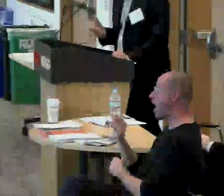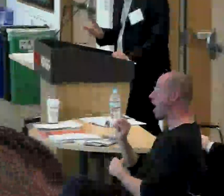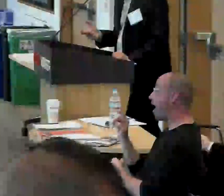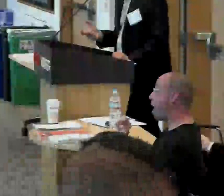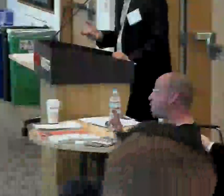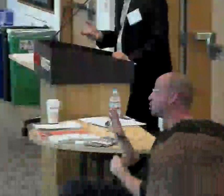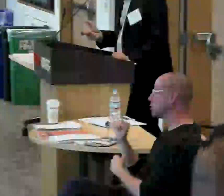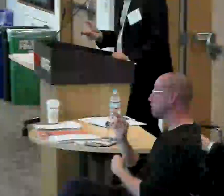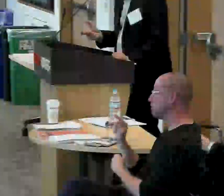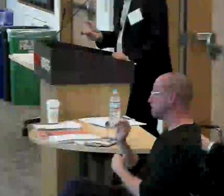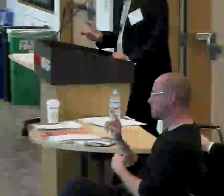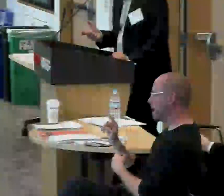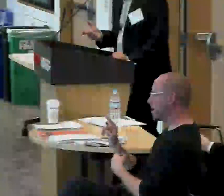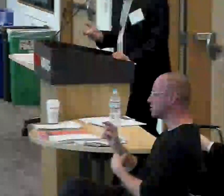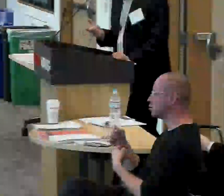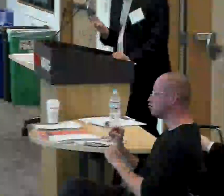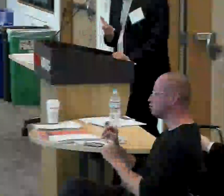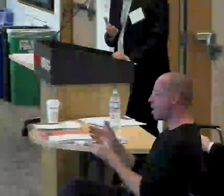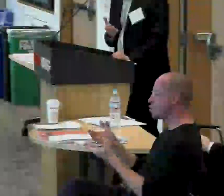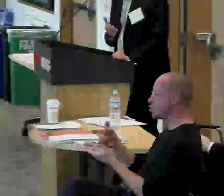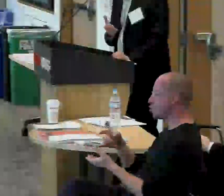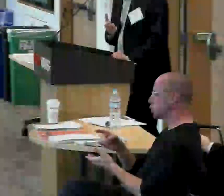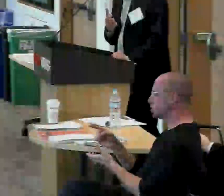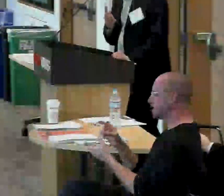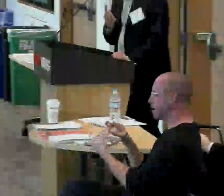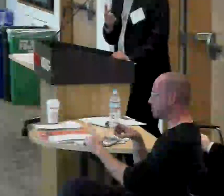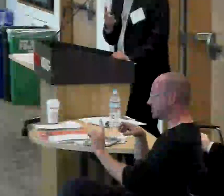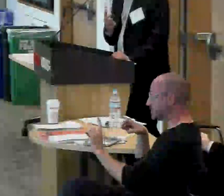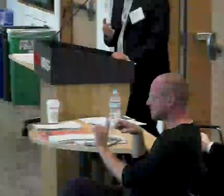no-cost products and services to those folks, and really to